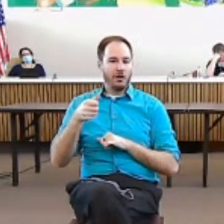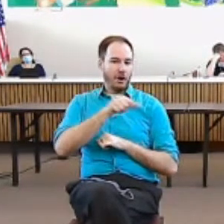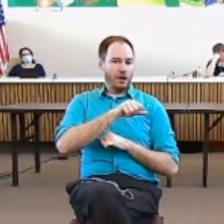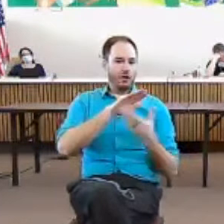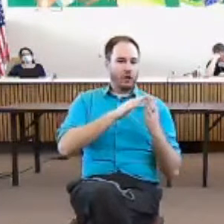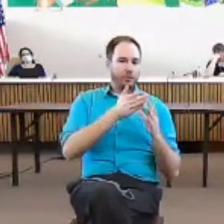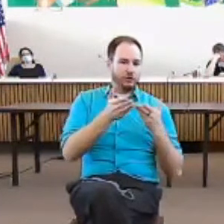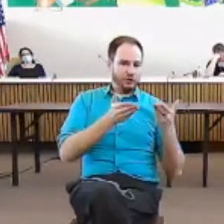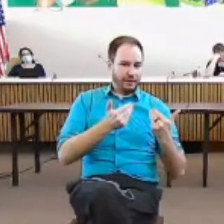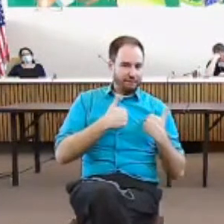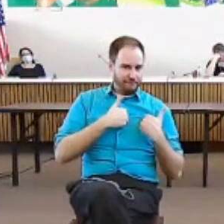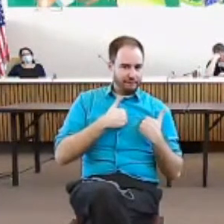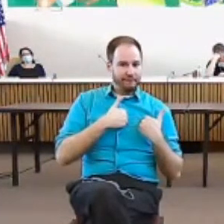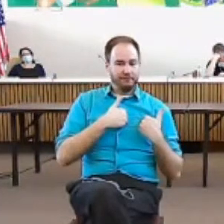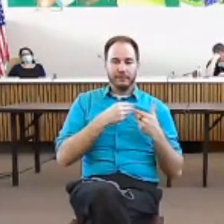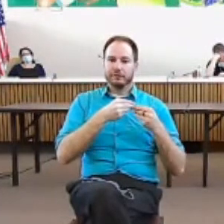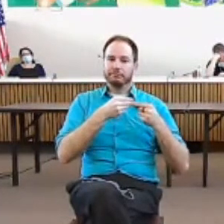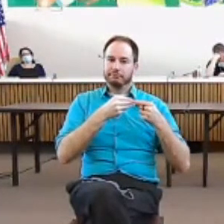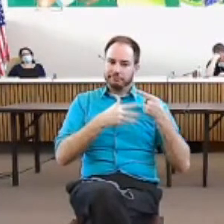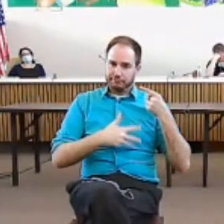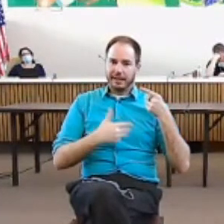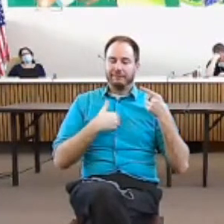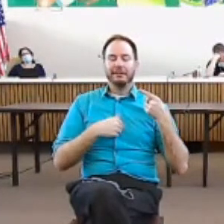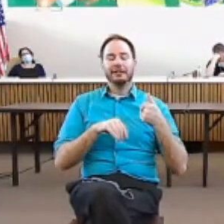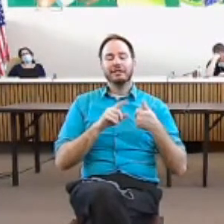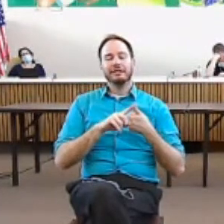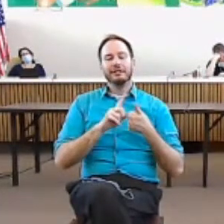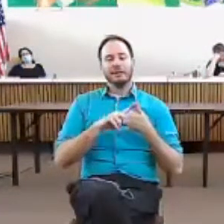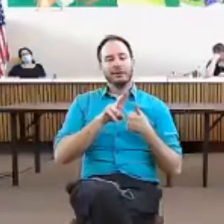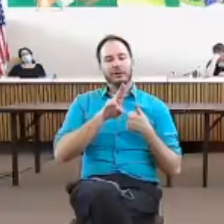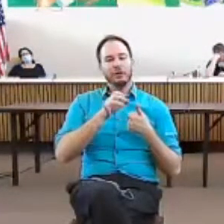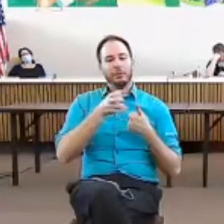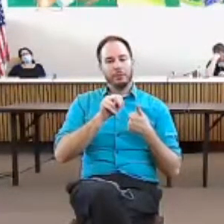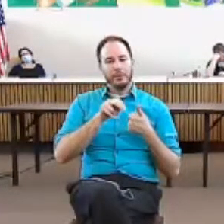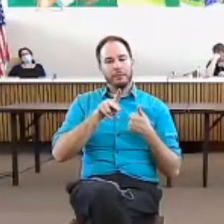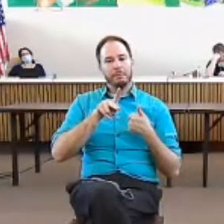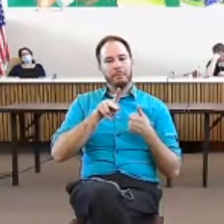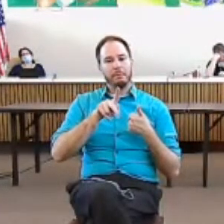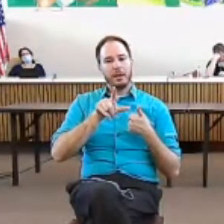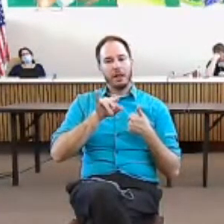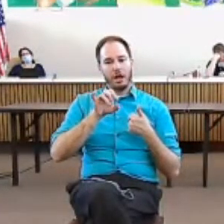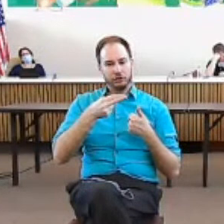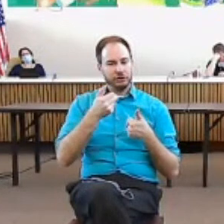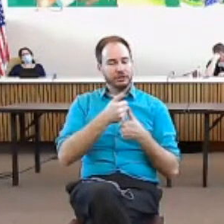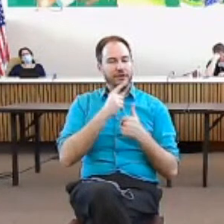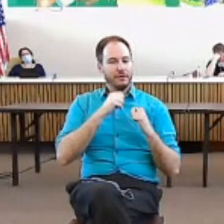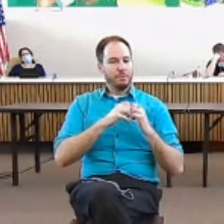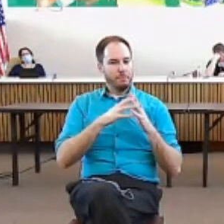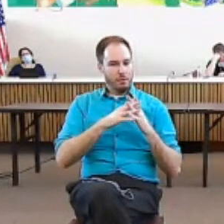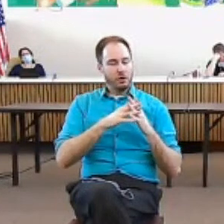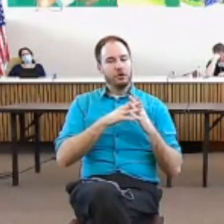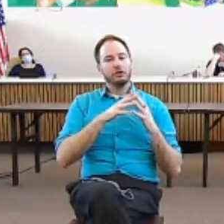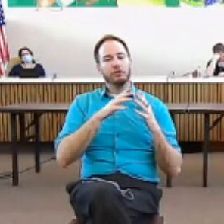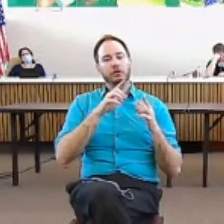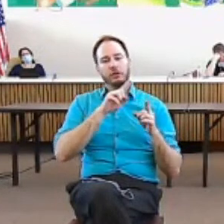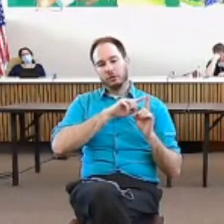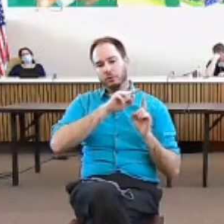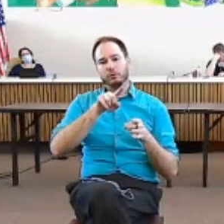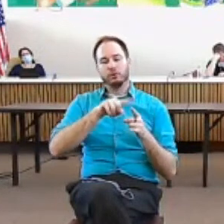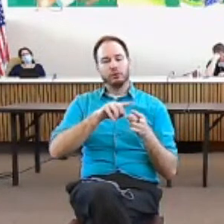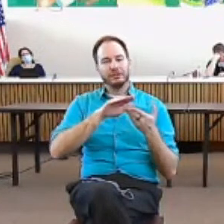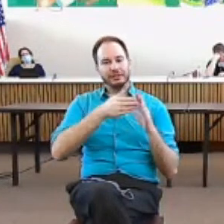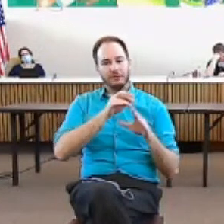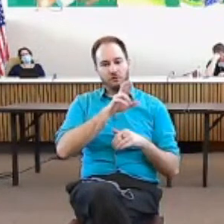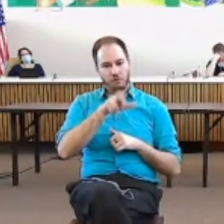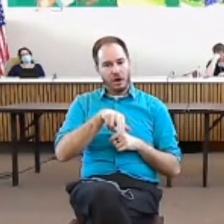service projects. Here's a sampling of his service. Urban Plunge, which was an immersion service trip into the city of Rochester, where